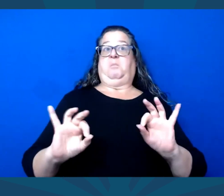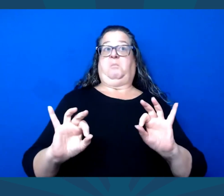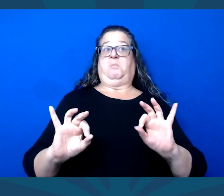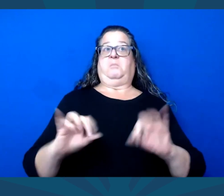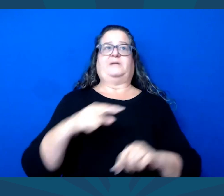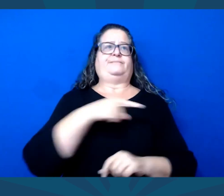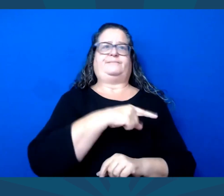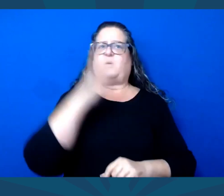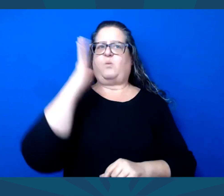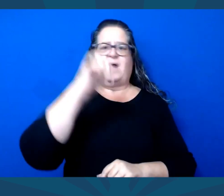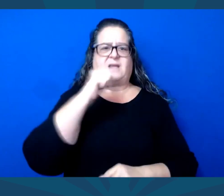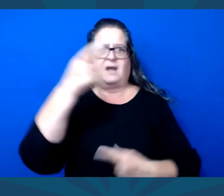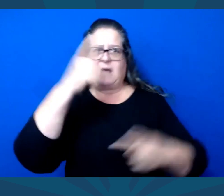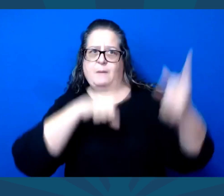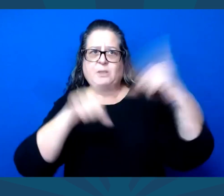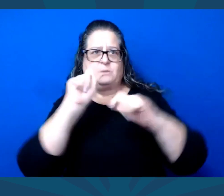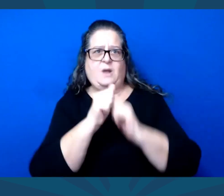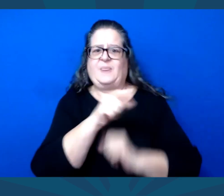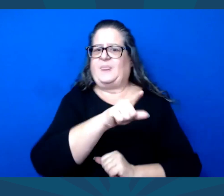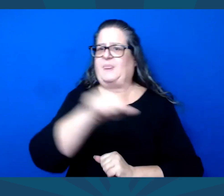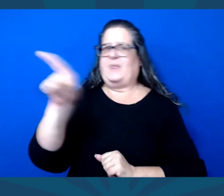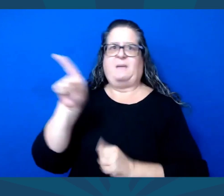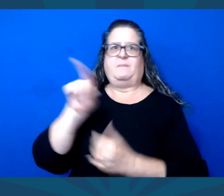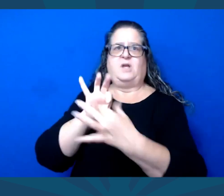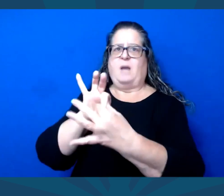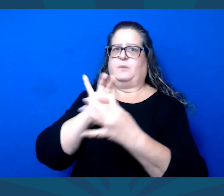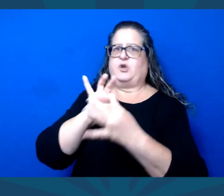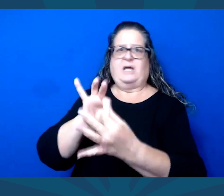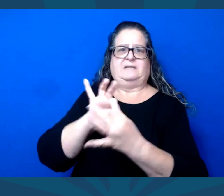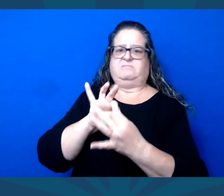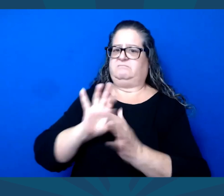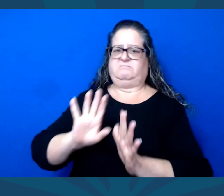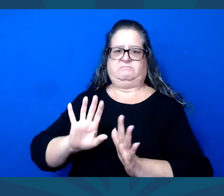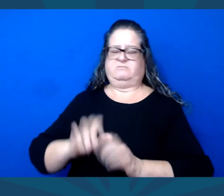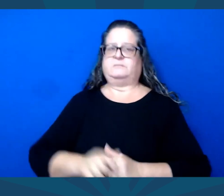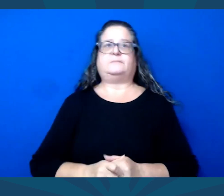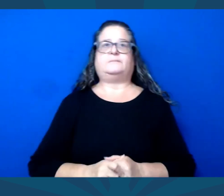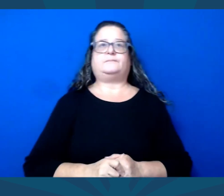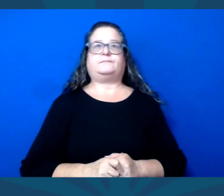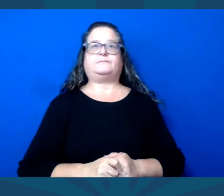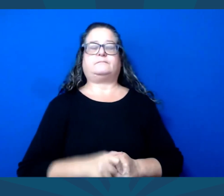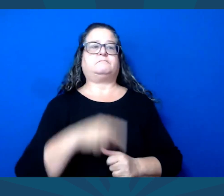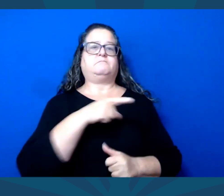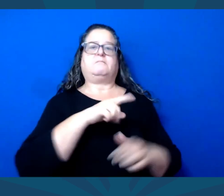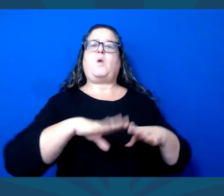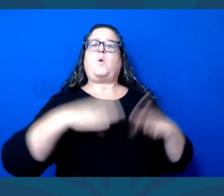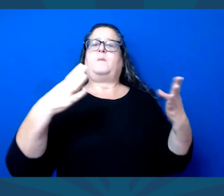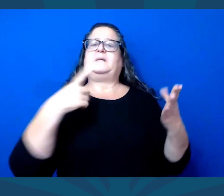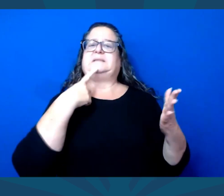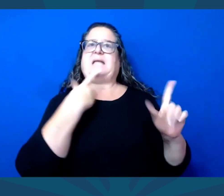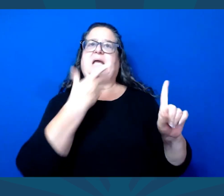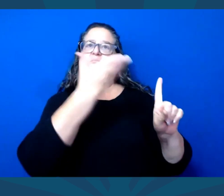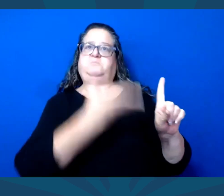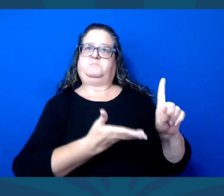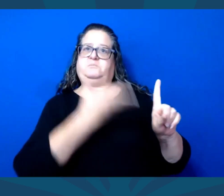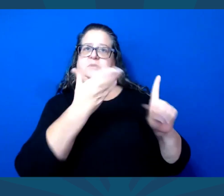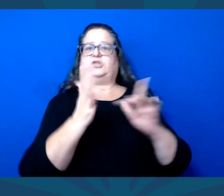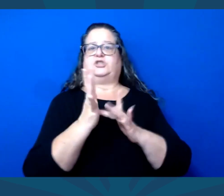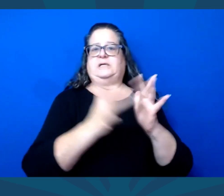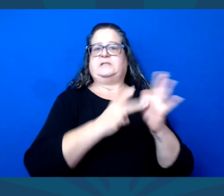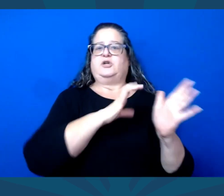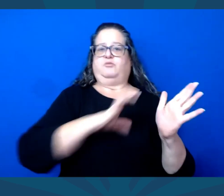I'm a husband to a selfless wife, a father to my 3 children, and I'm